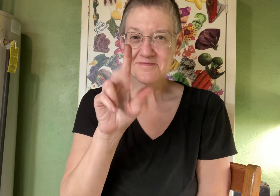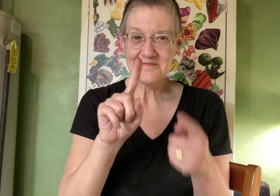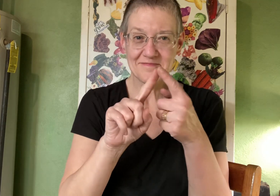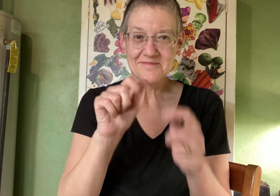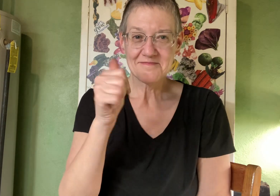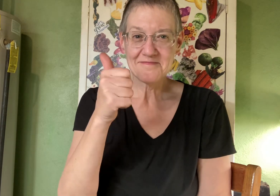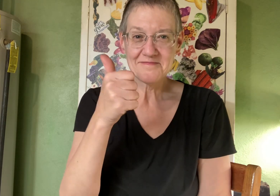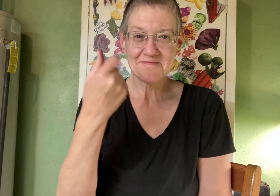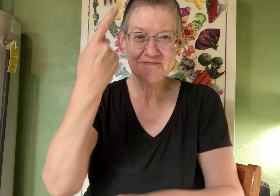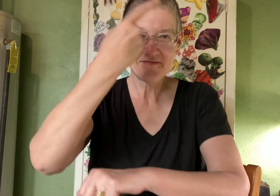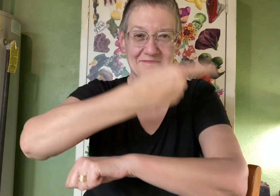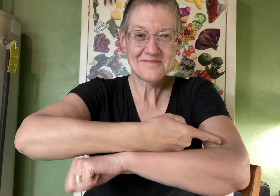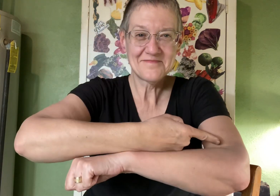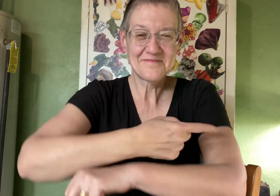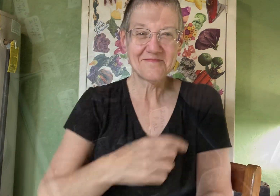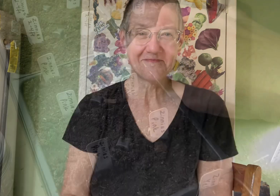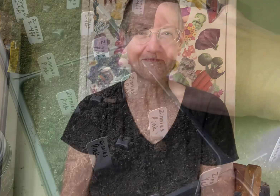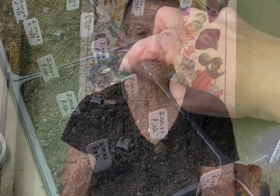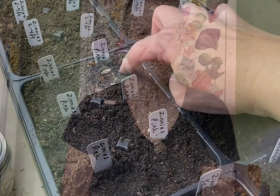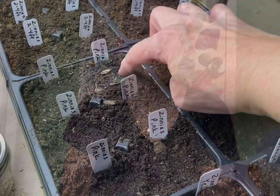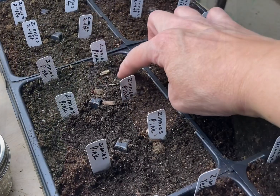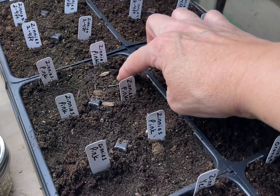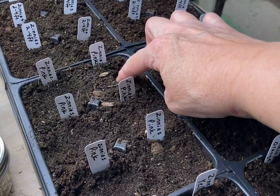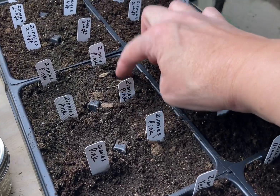in 3 to 10 days.